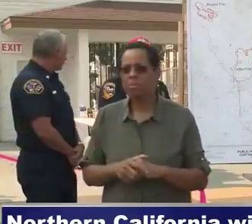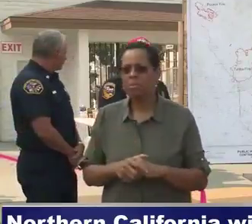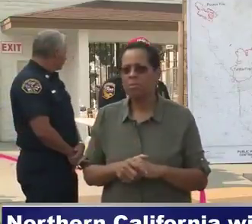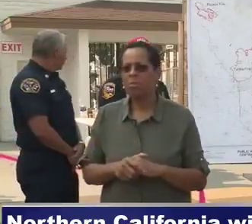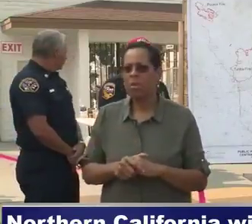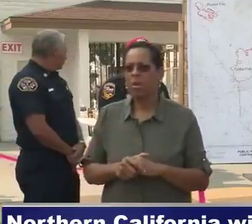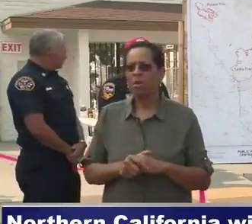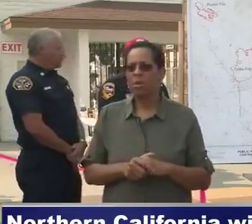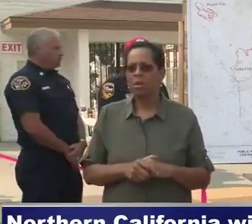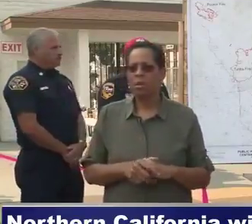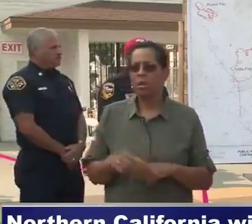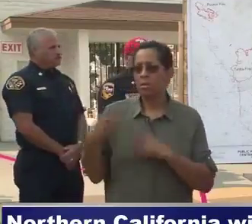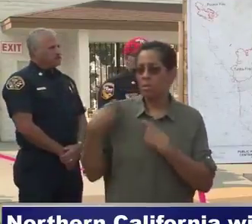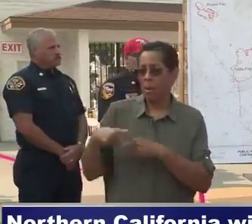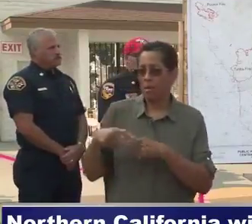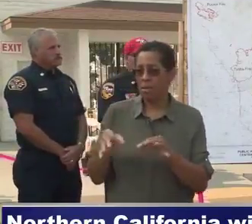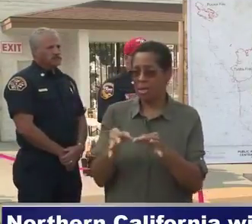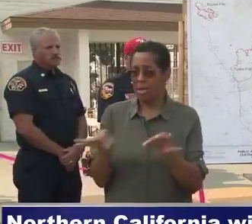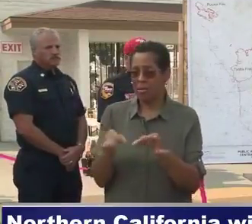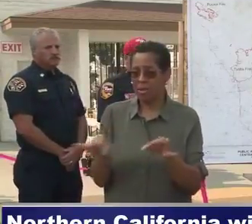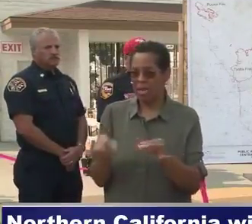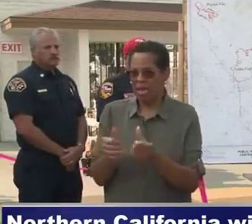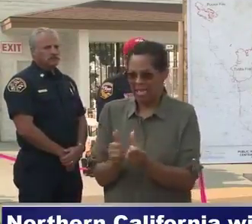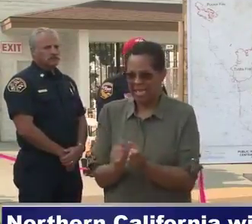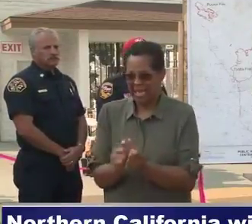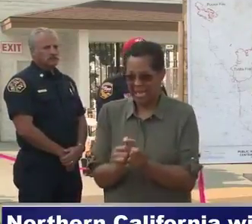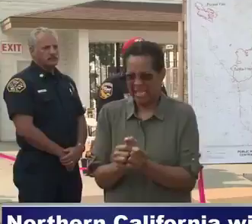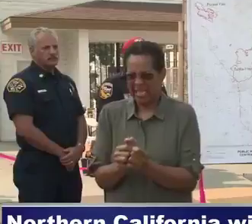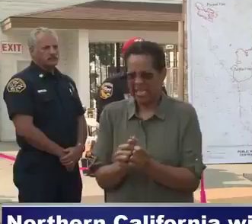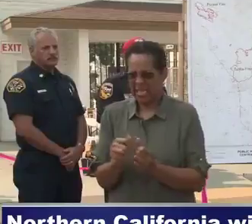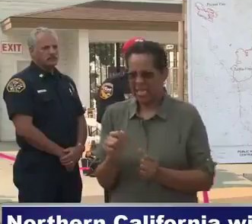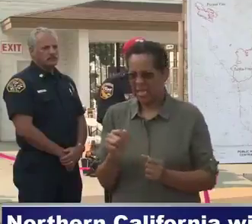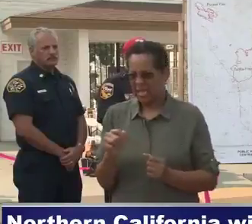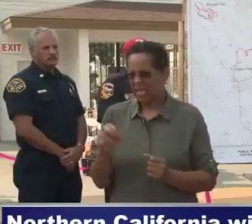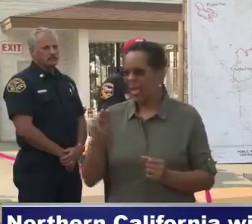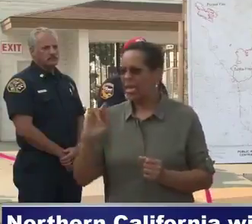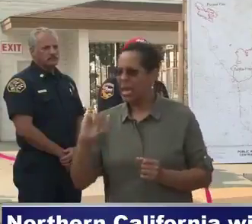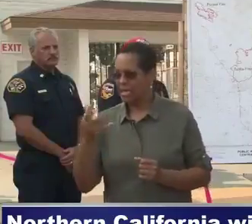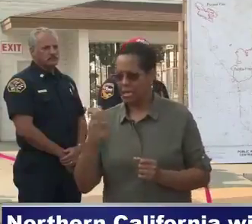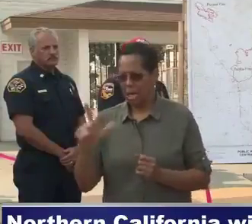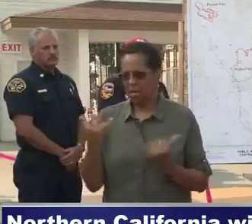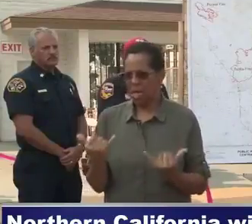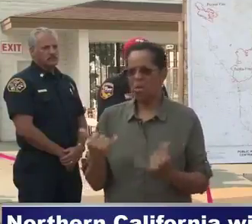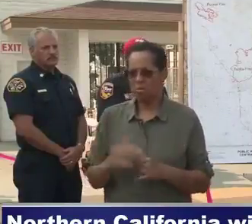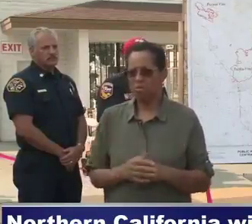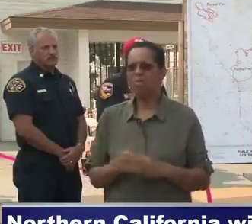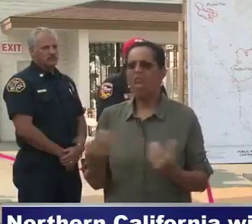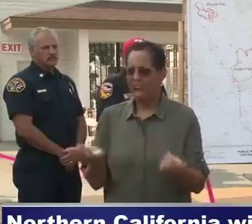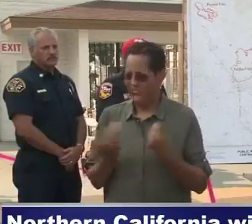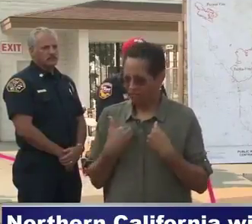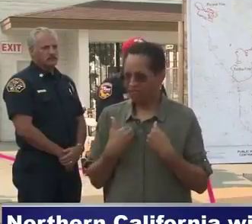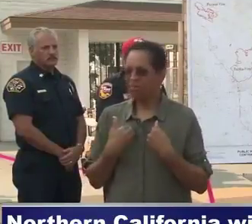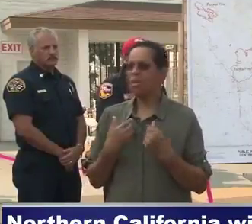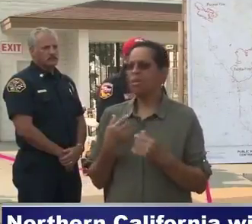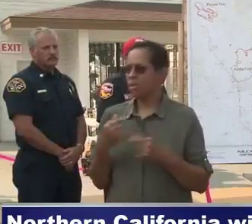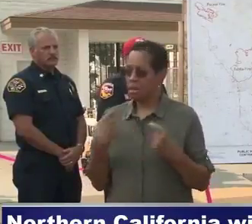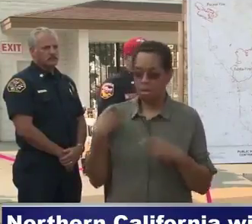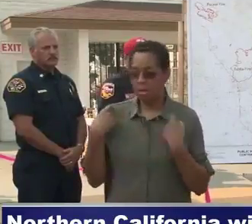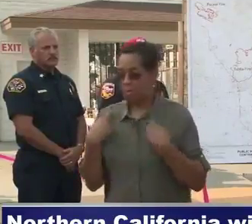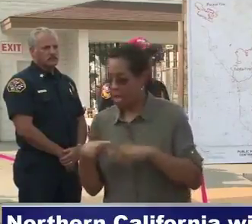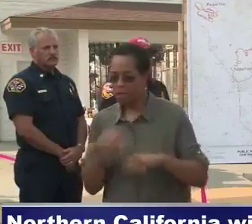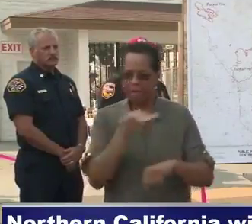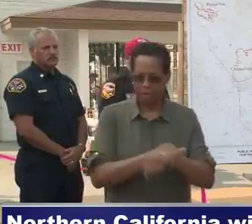on Nixle, so keep following the Sheriff's Office Nixle page. They're in Spanish and English. Our Facebook posts are being posted in Spanish and